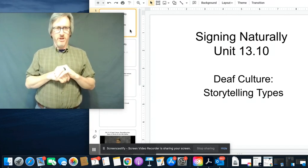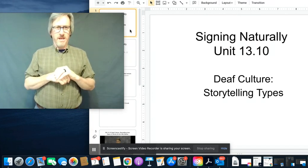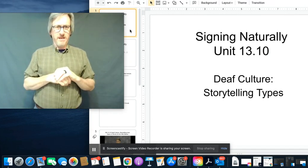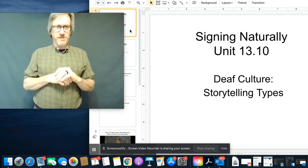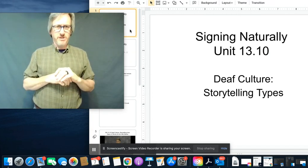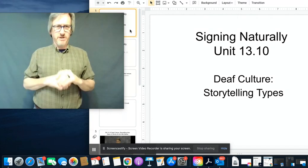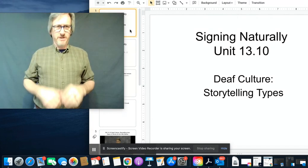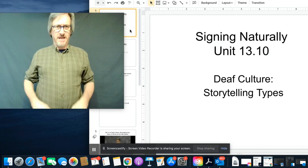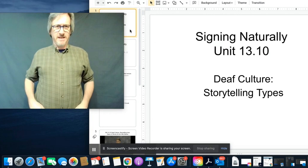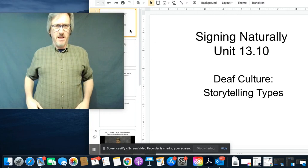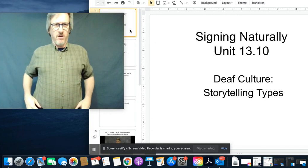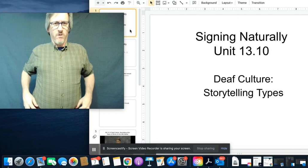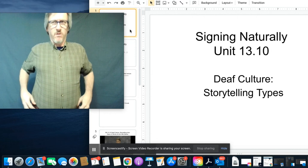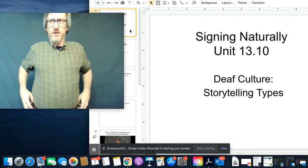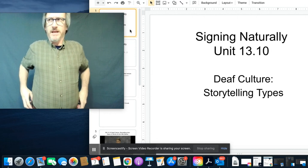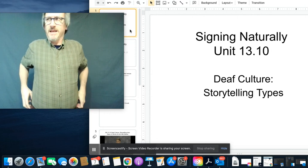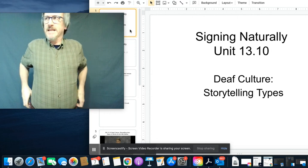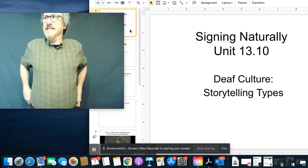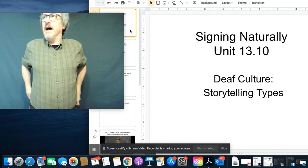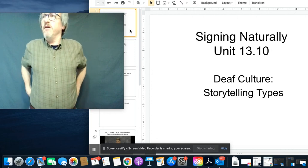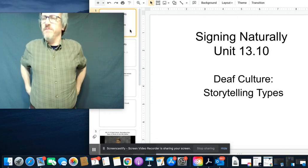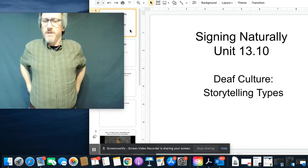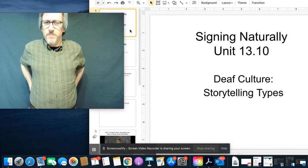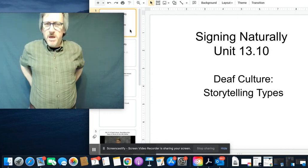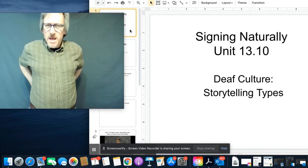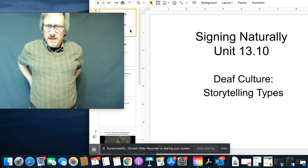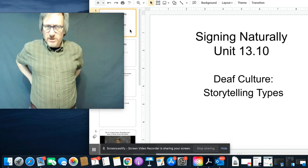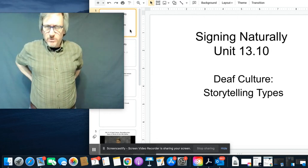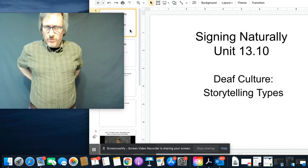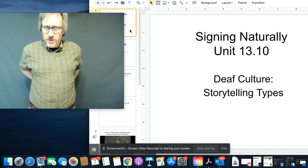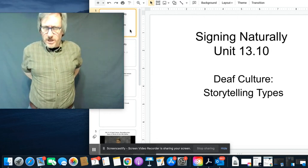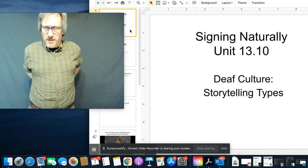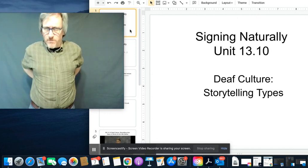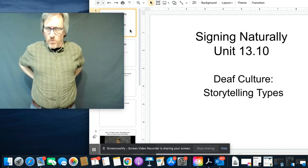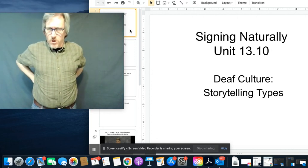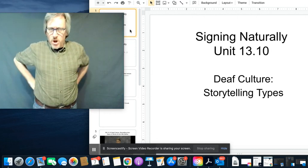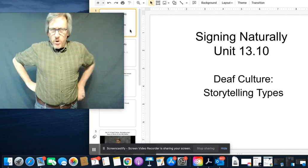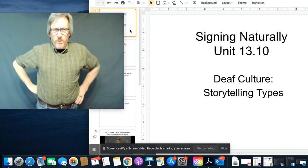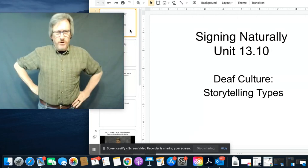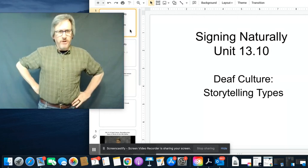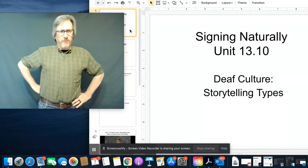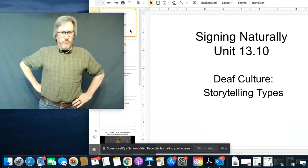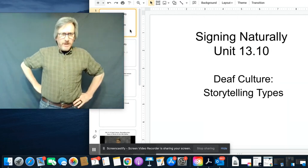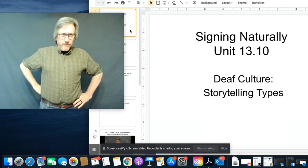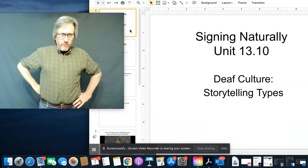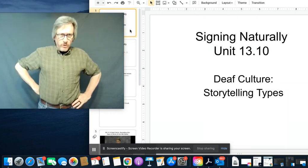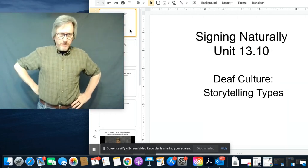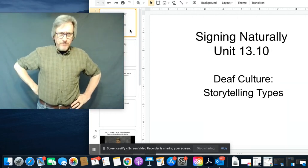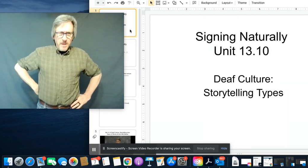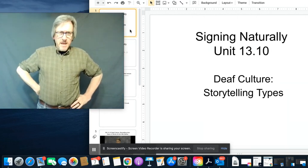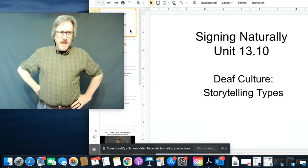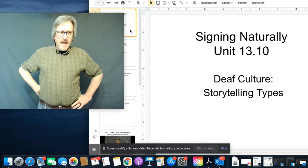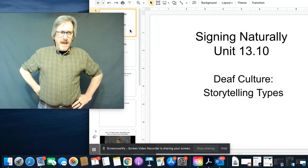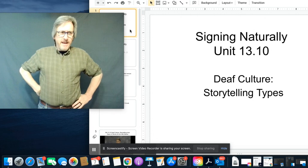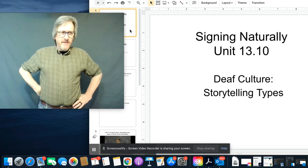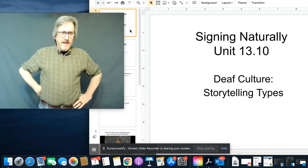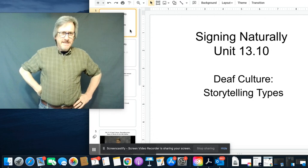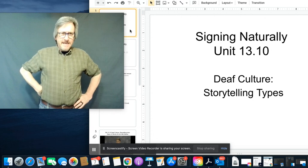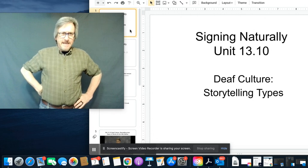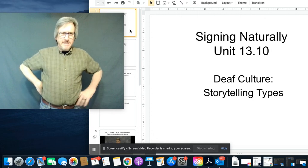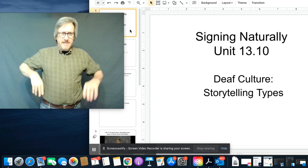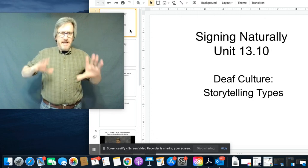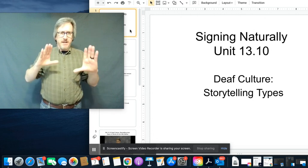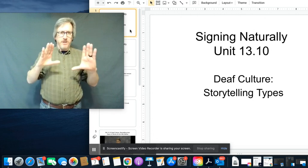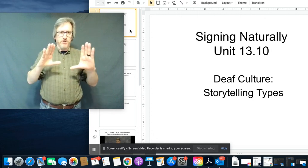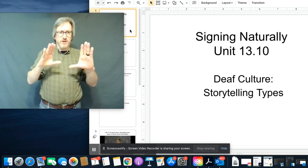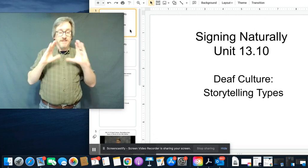real key, you start to get the idea of them and start to appreciate them more when you're in 3 and 4. And the idea